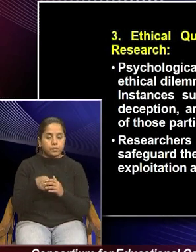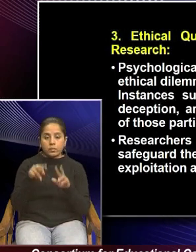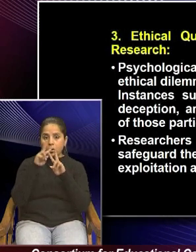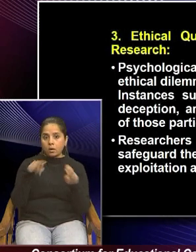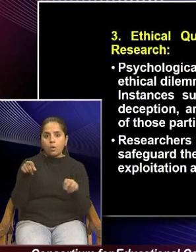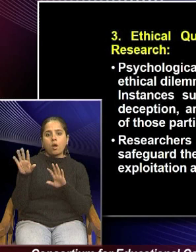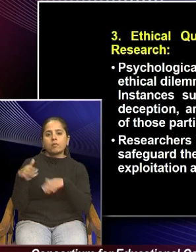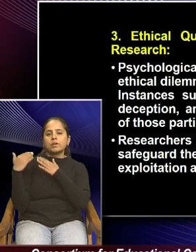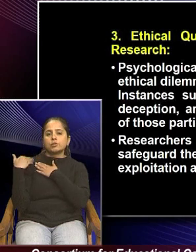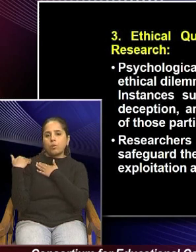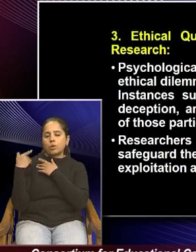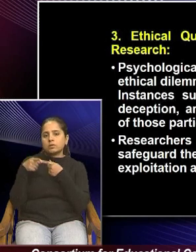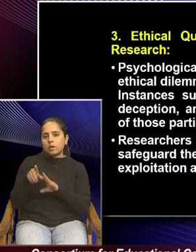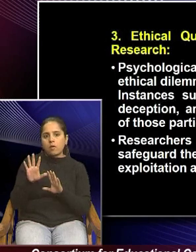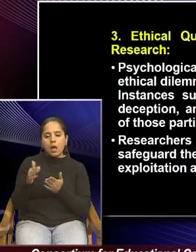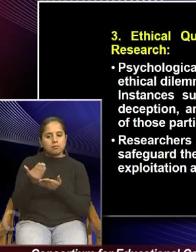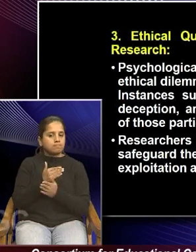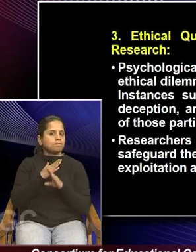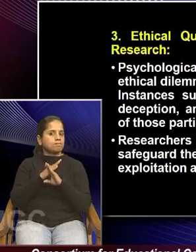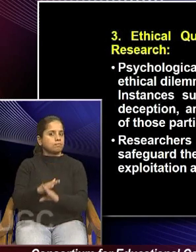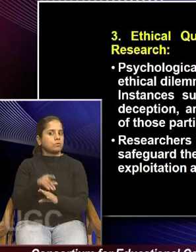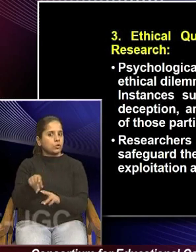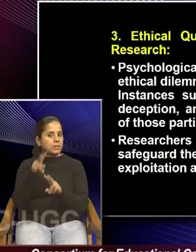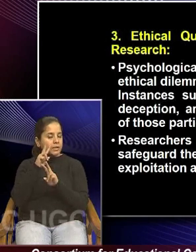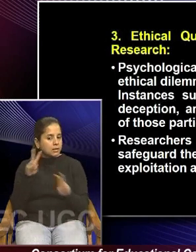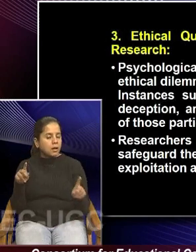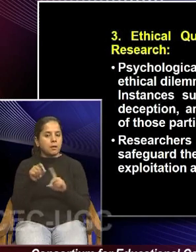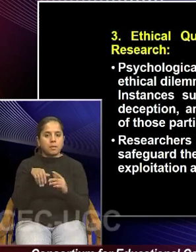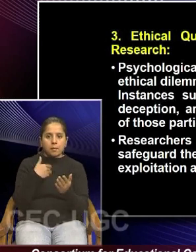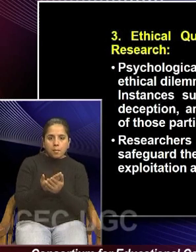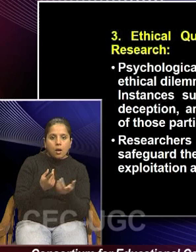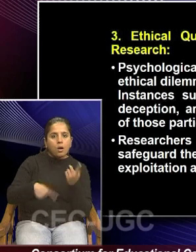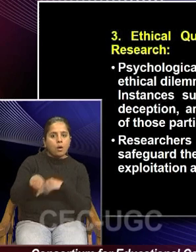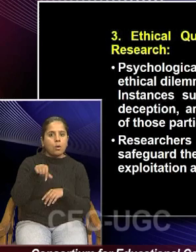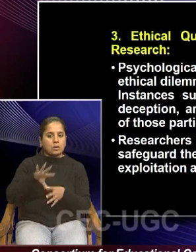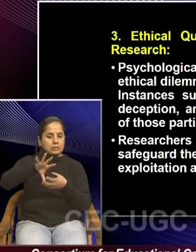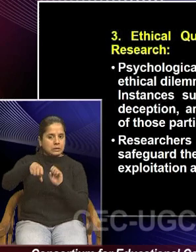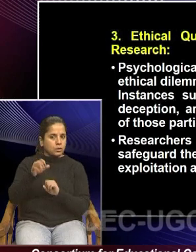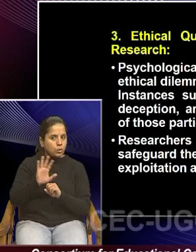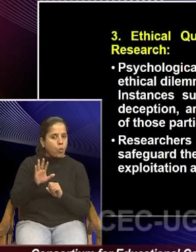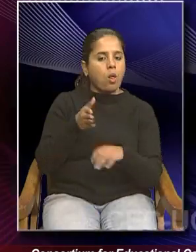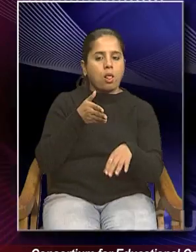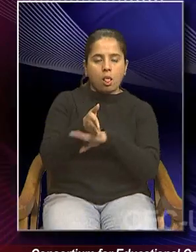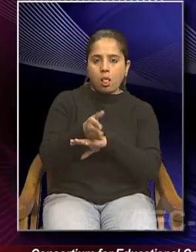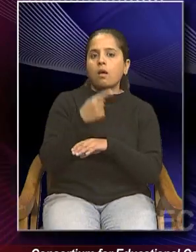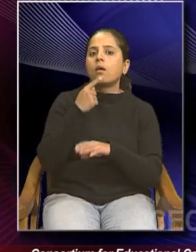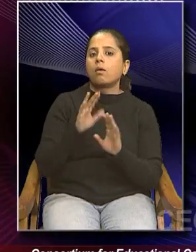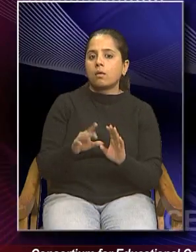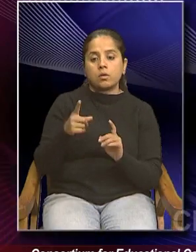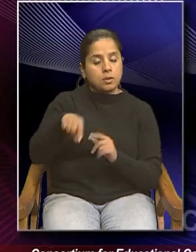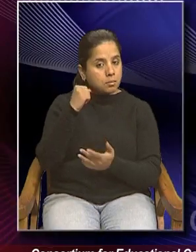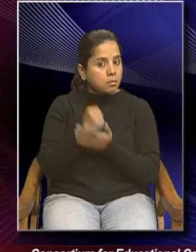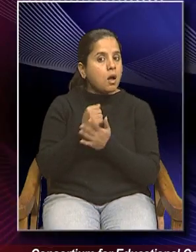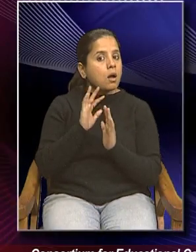have a responsibility to safeguard their research participants from exploitation and damage. They must